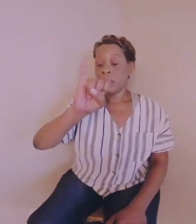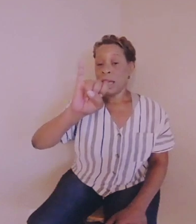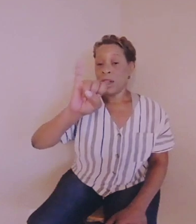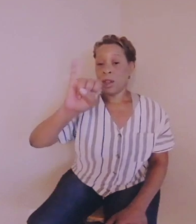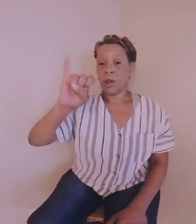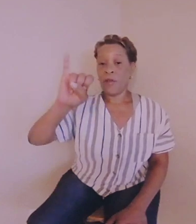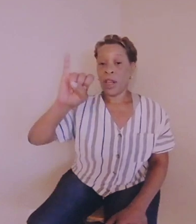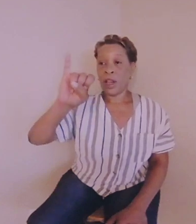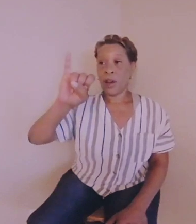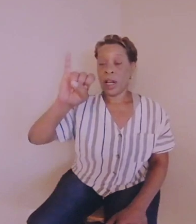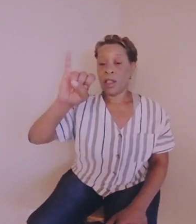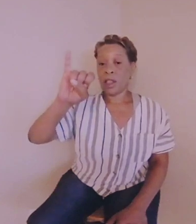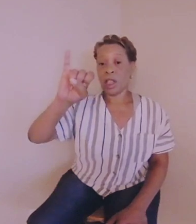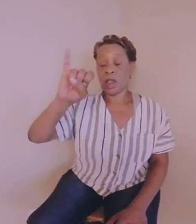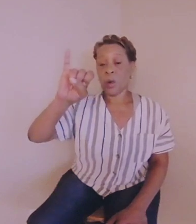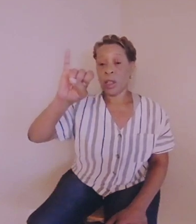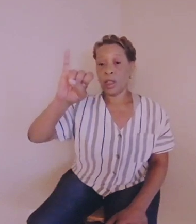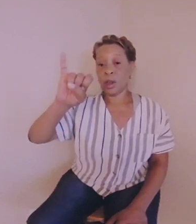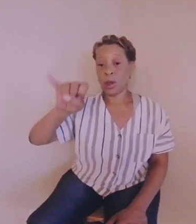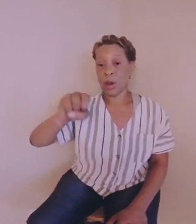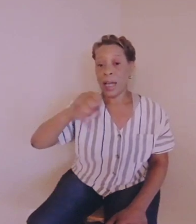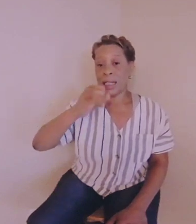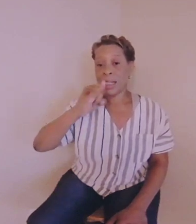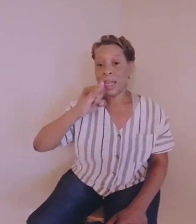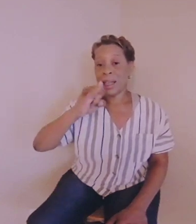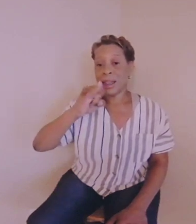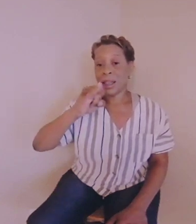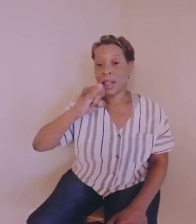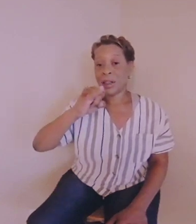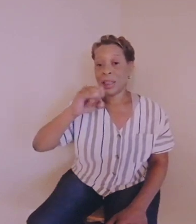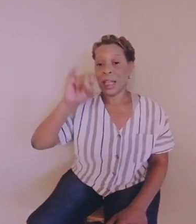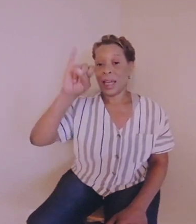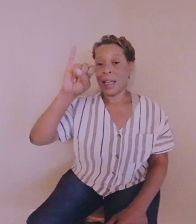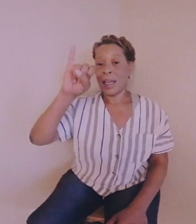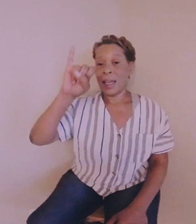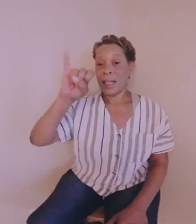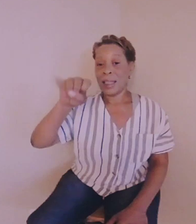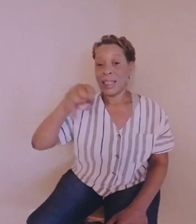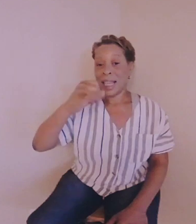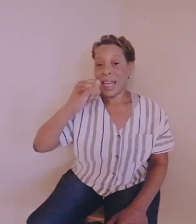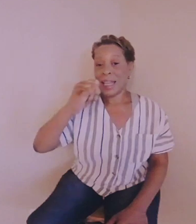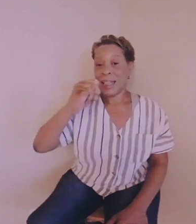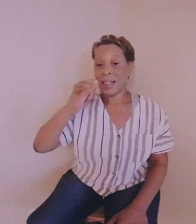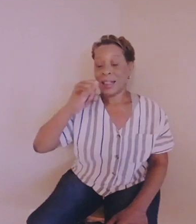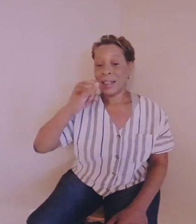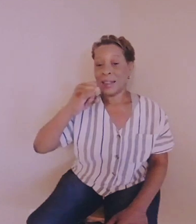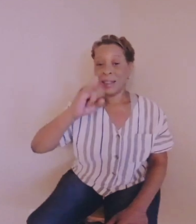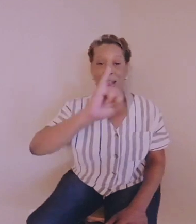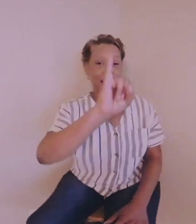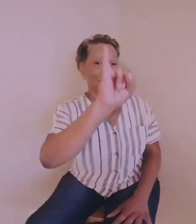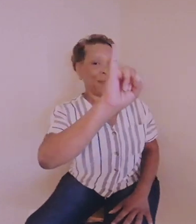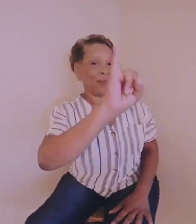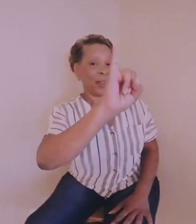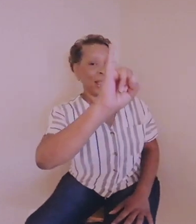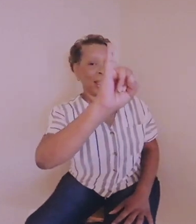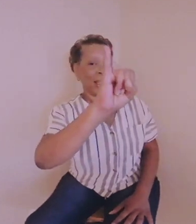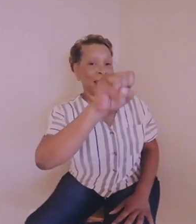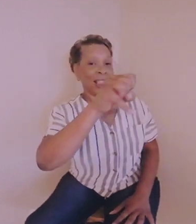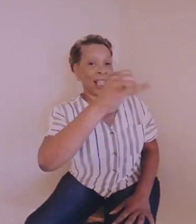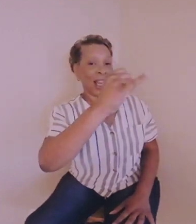take your little finger and you're just going to trace the letter J. J, okay?